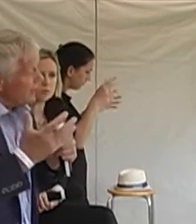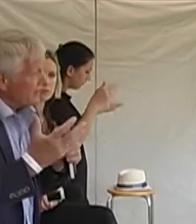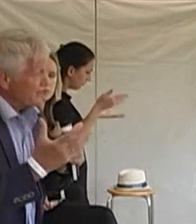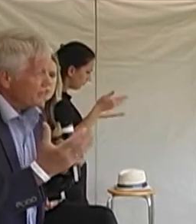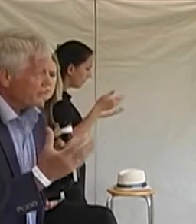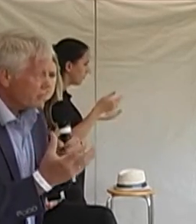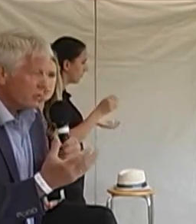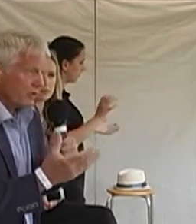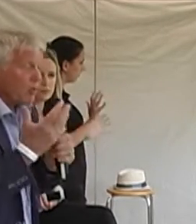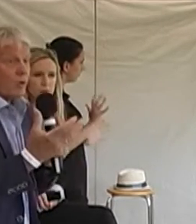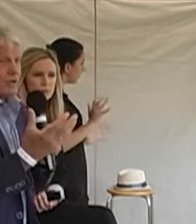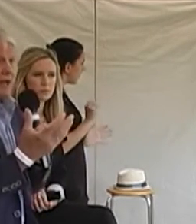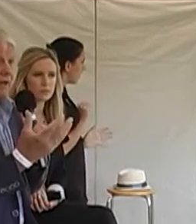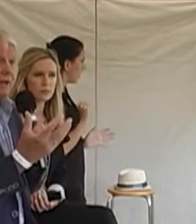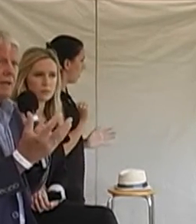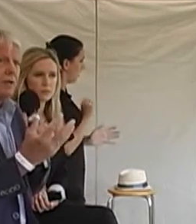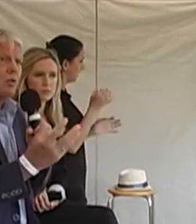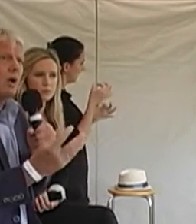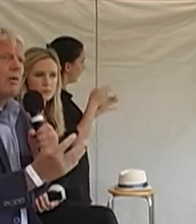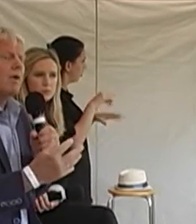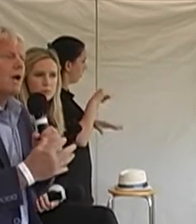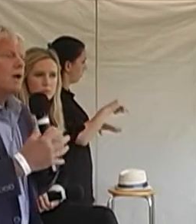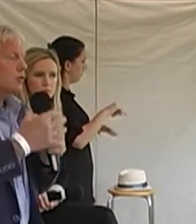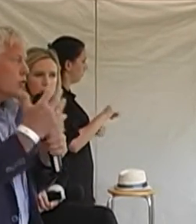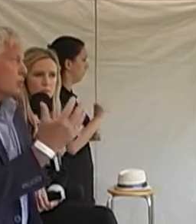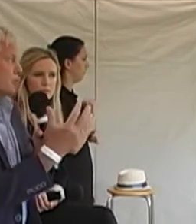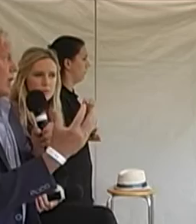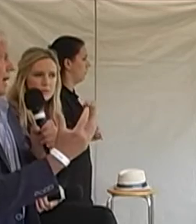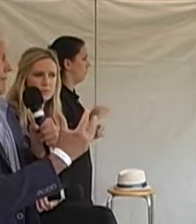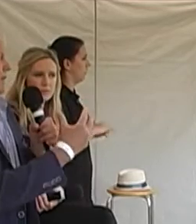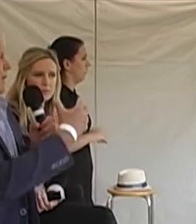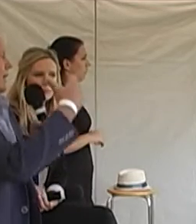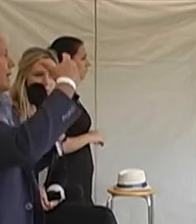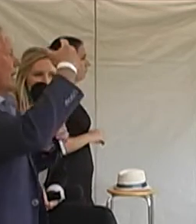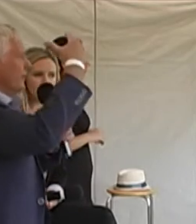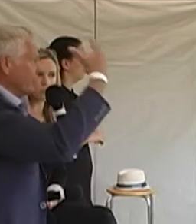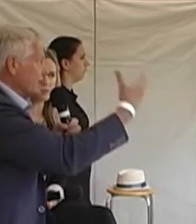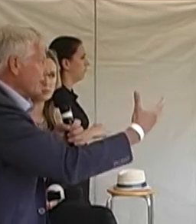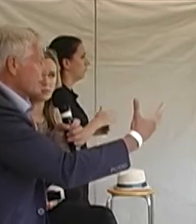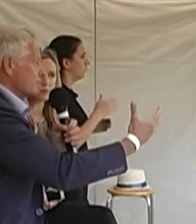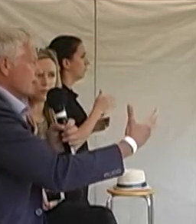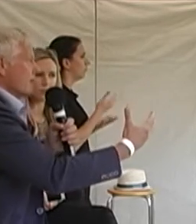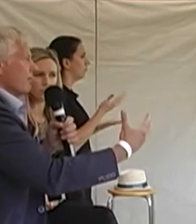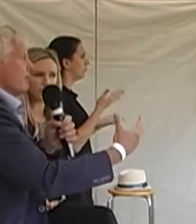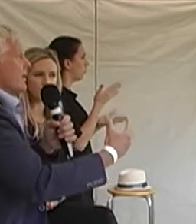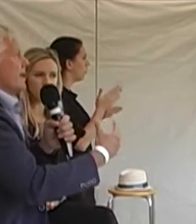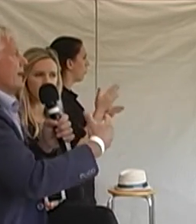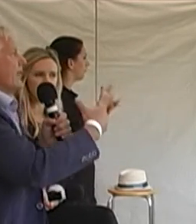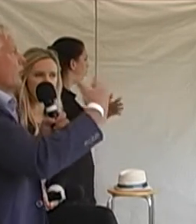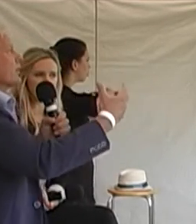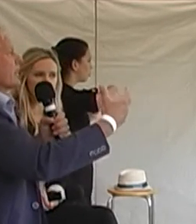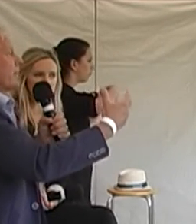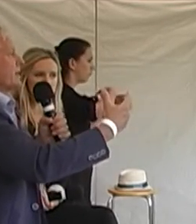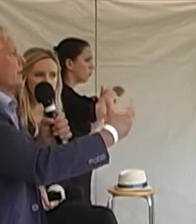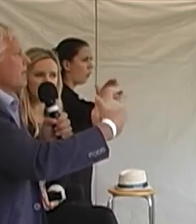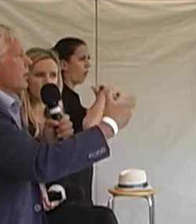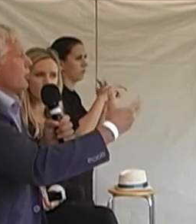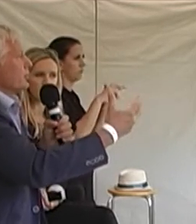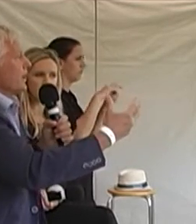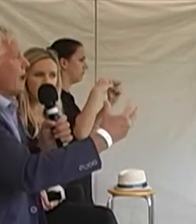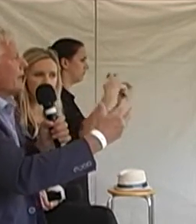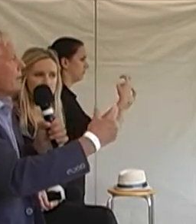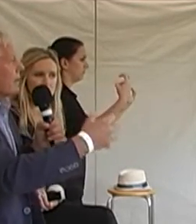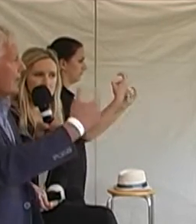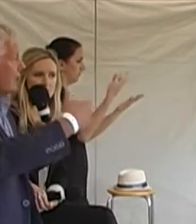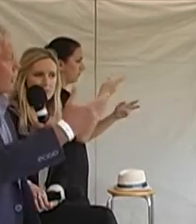it's really necessary for a democracy, I think, that you have rooms, you have arenas where a thought can be